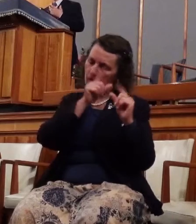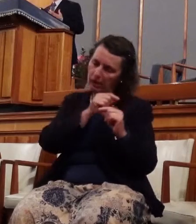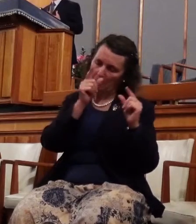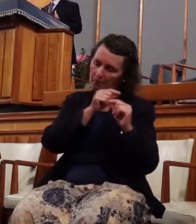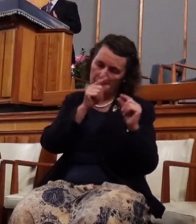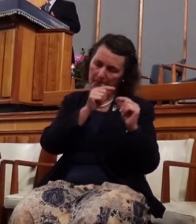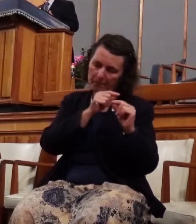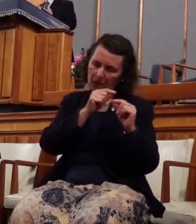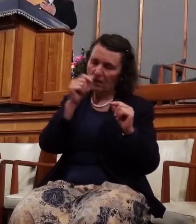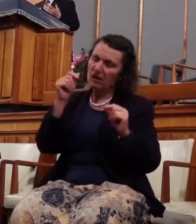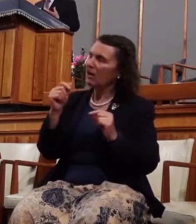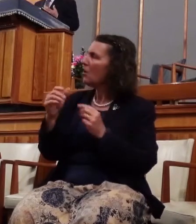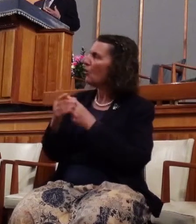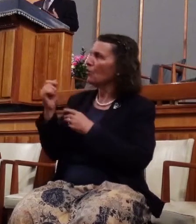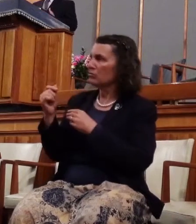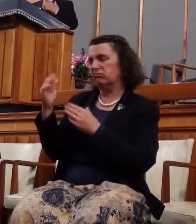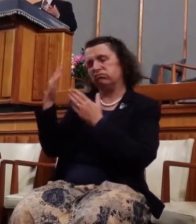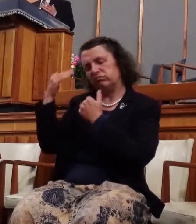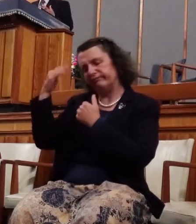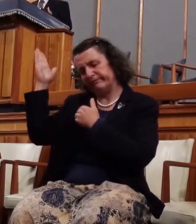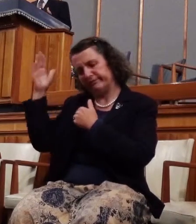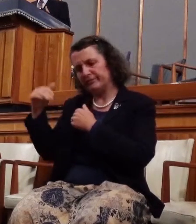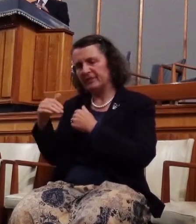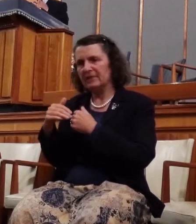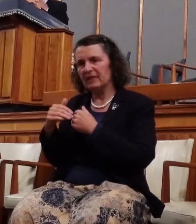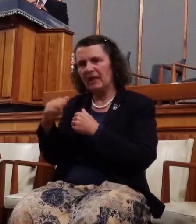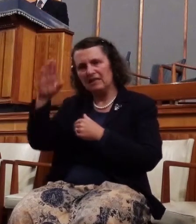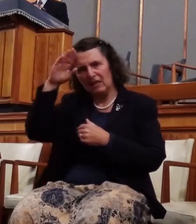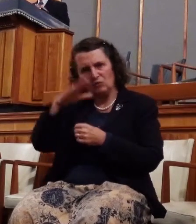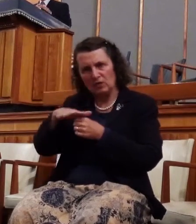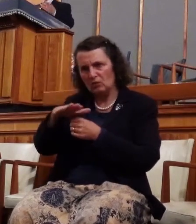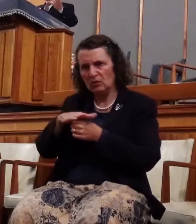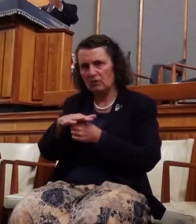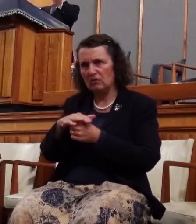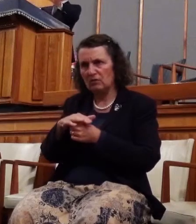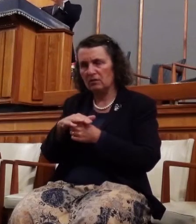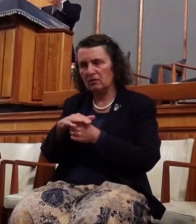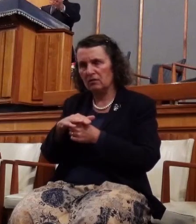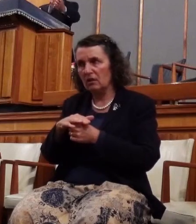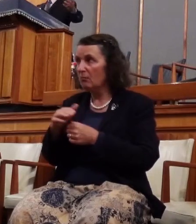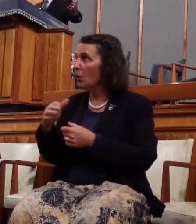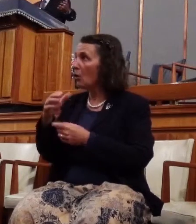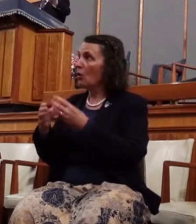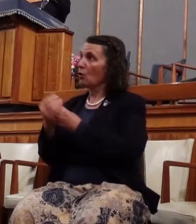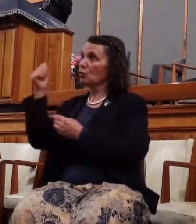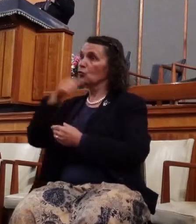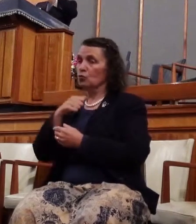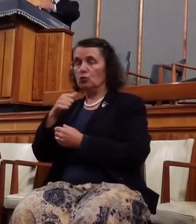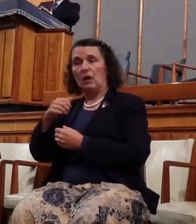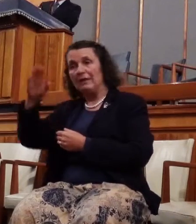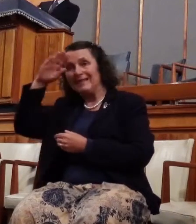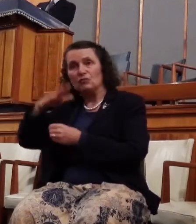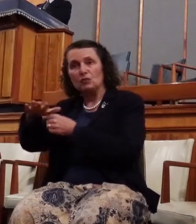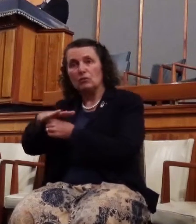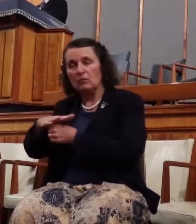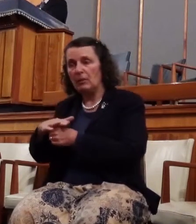spiritual lethargy. What kind of dangers God can use in order, here I am, I'm walking in the street,